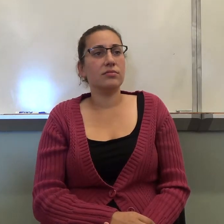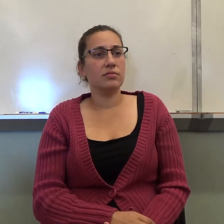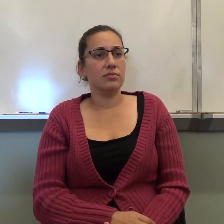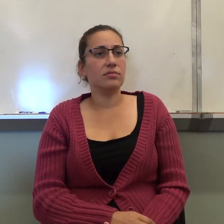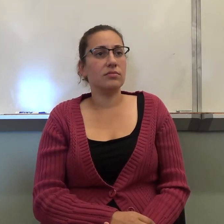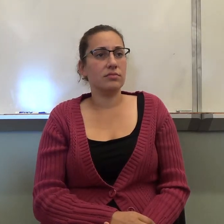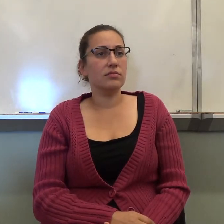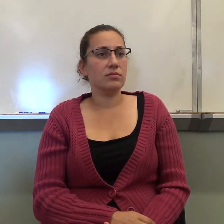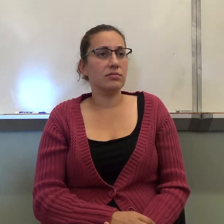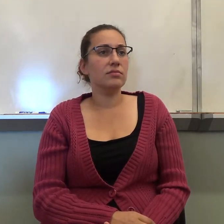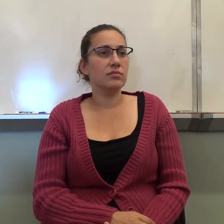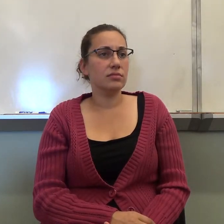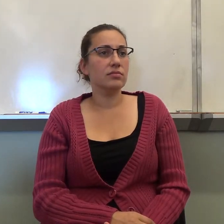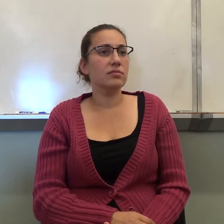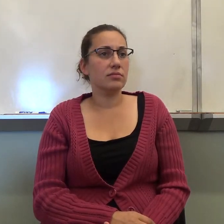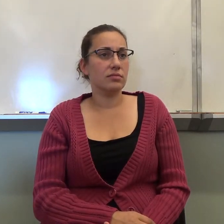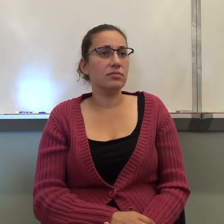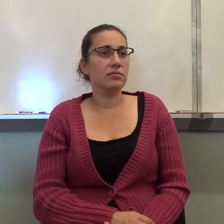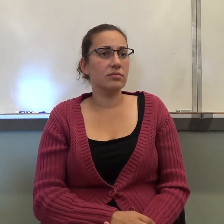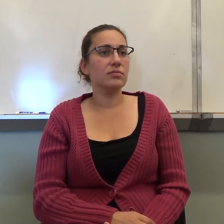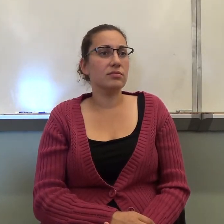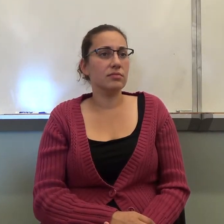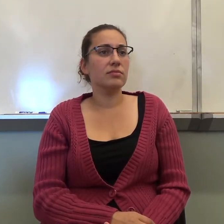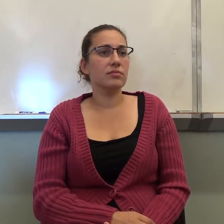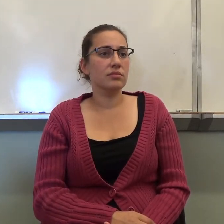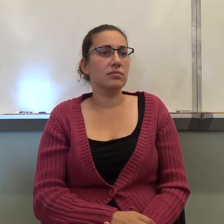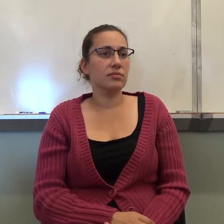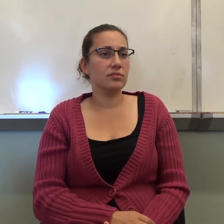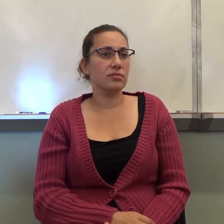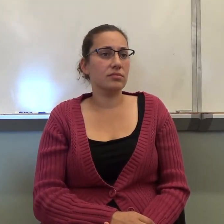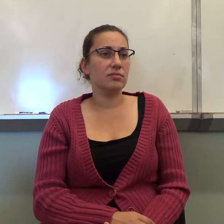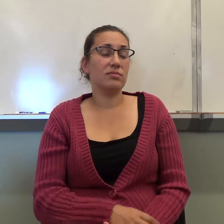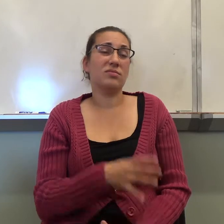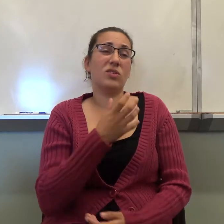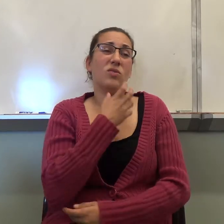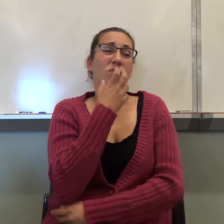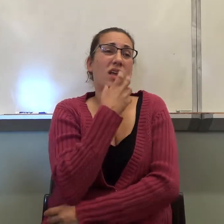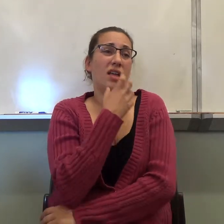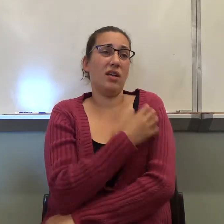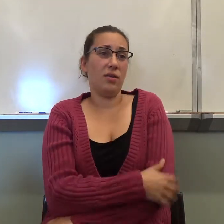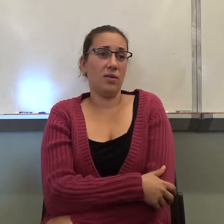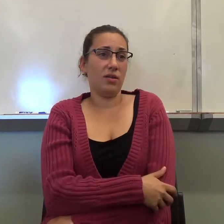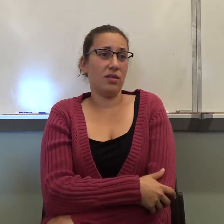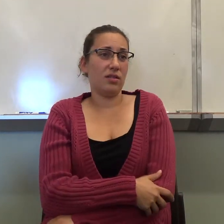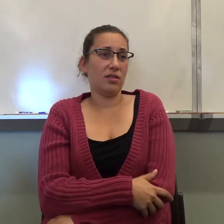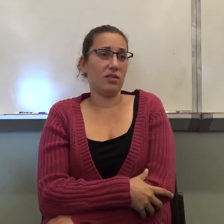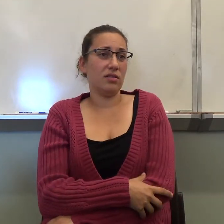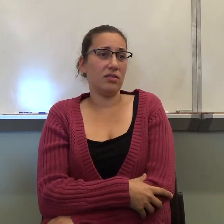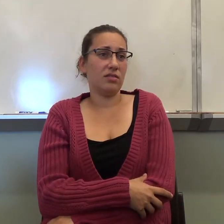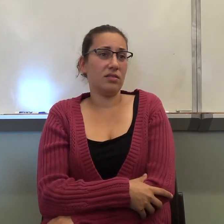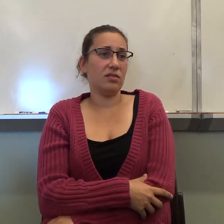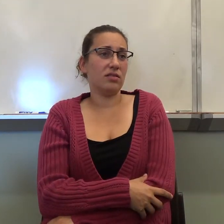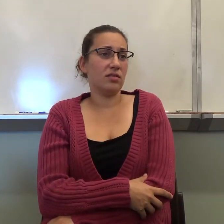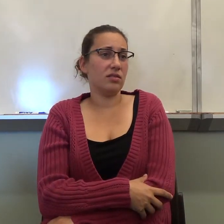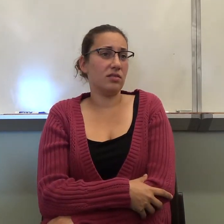8x squared. This is called combining like terms. Obviously, it simplifies things. And that's the whole goal here, is get things as simple